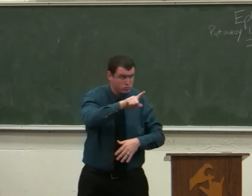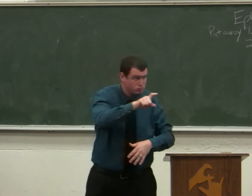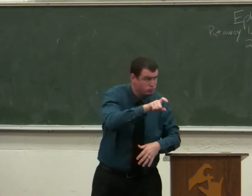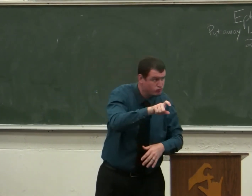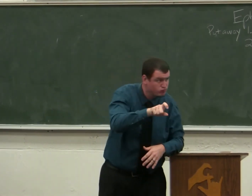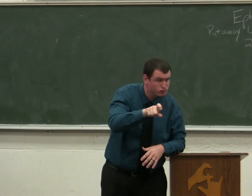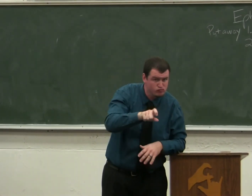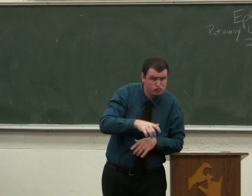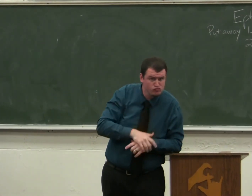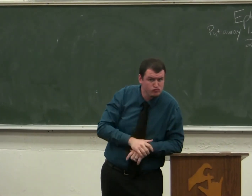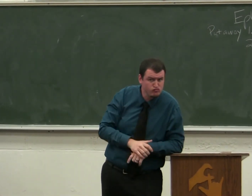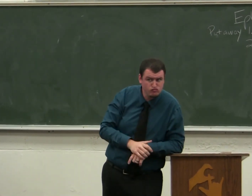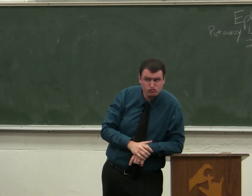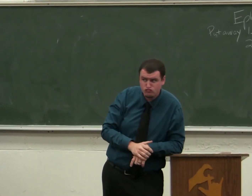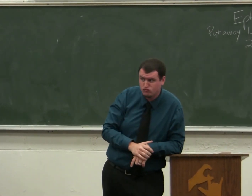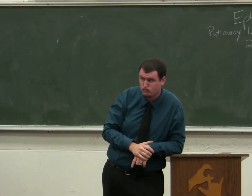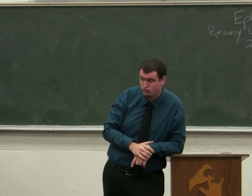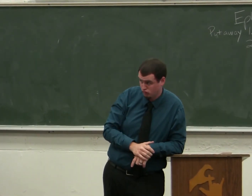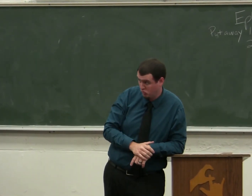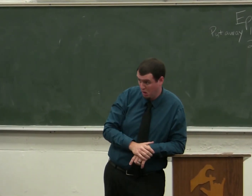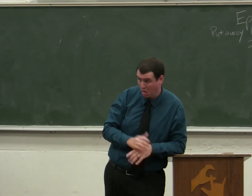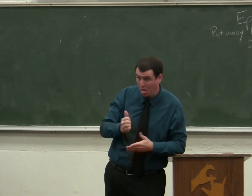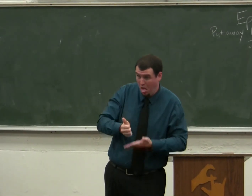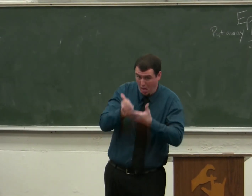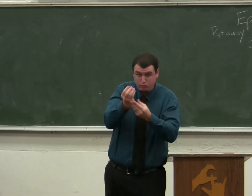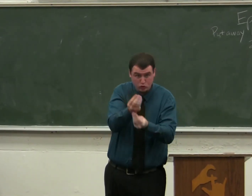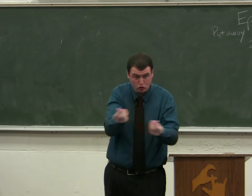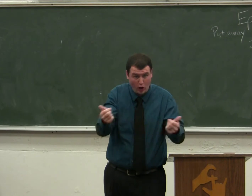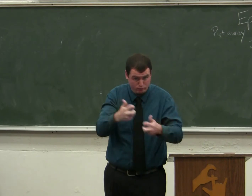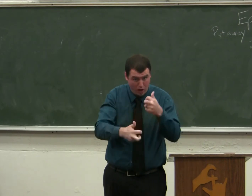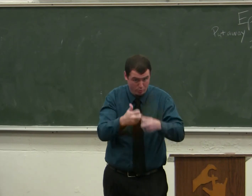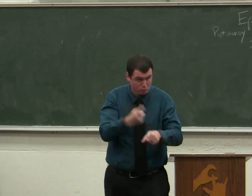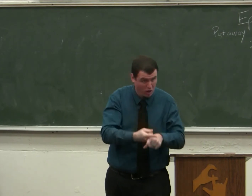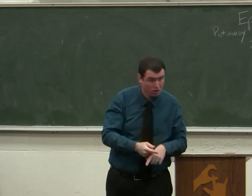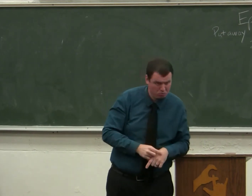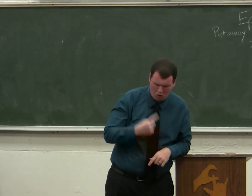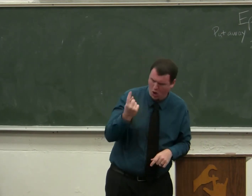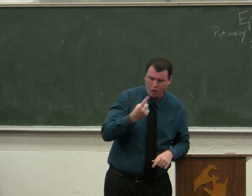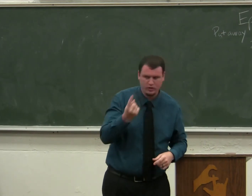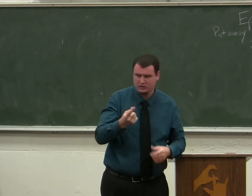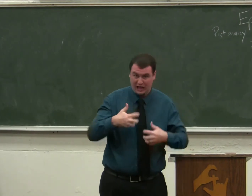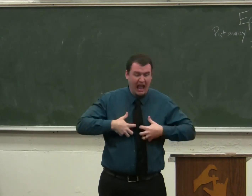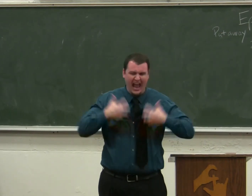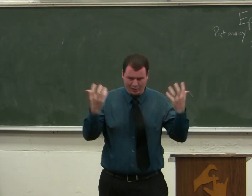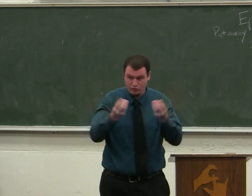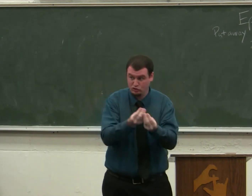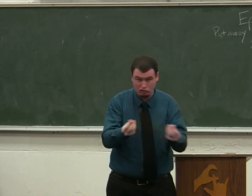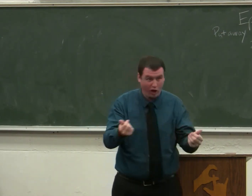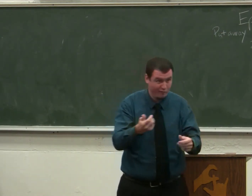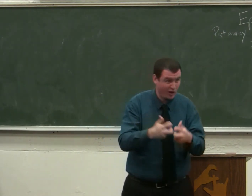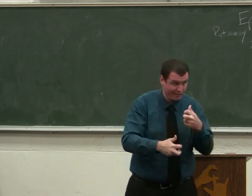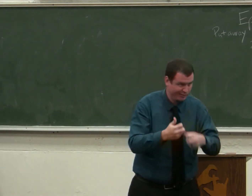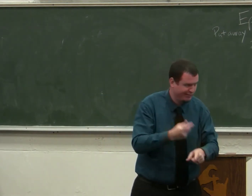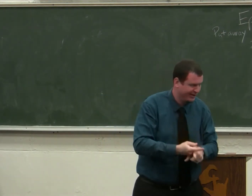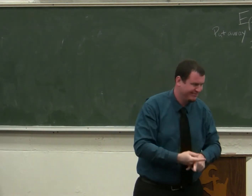In your experience, when you've been angry, do you feel like that helps you? Does anger always solve problems? You think